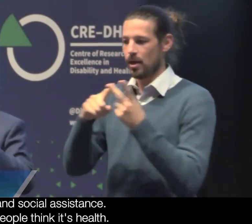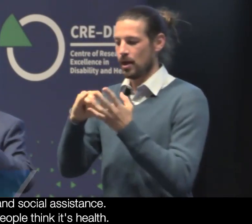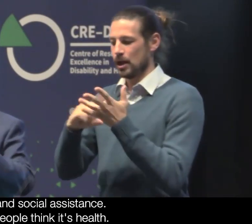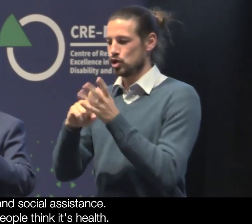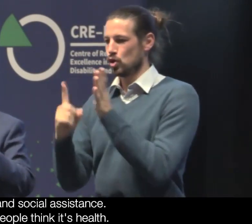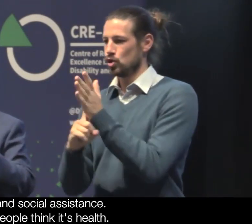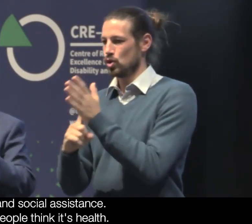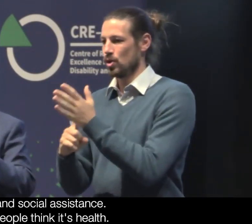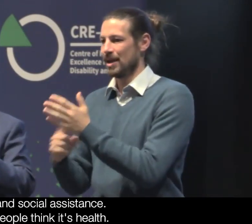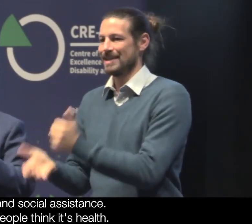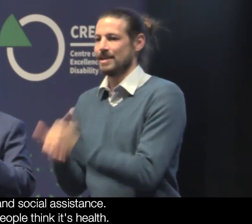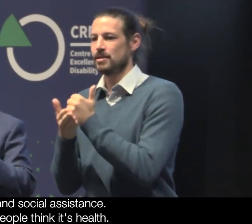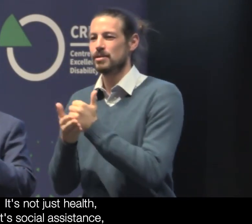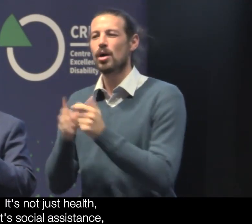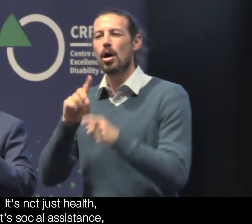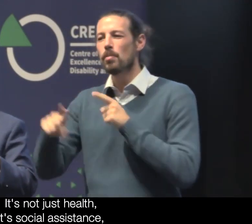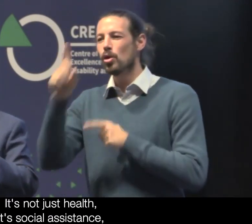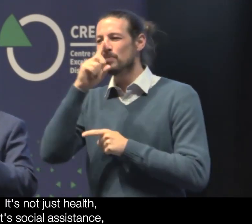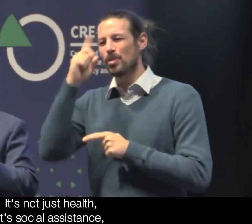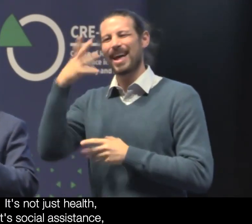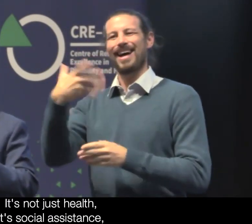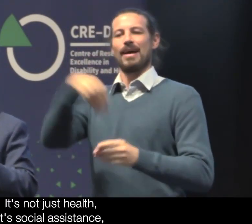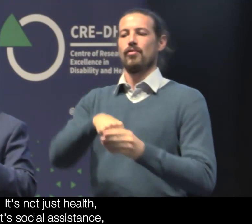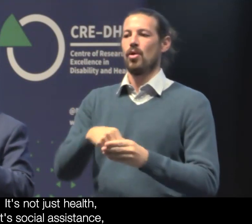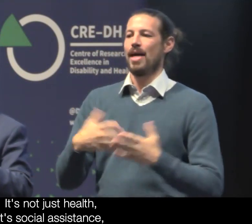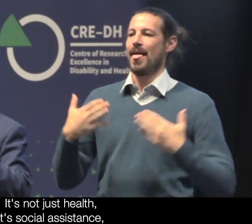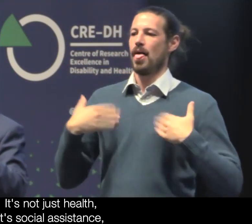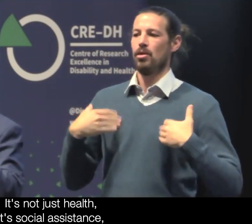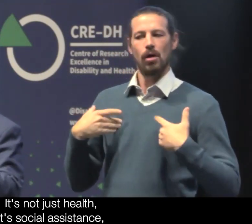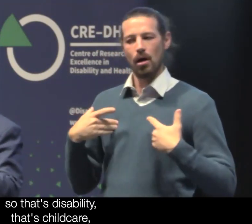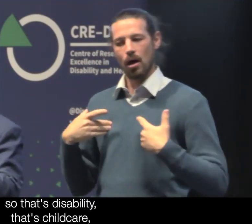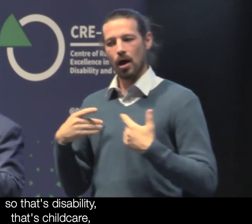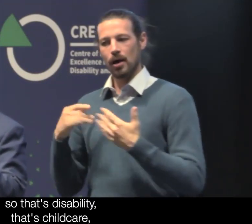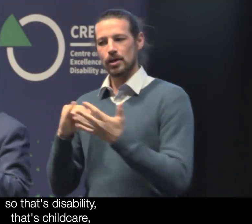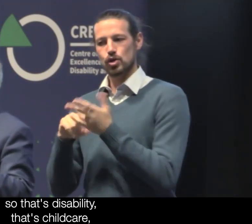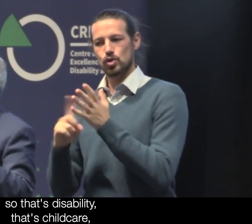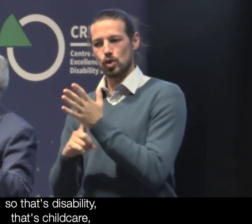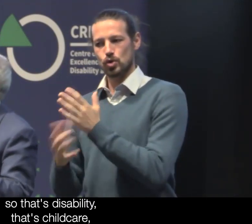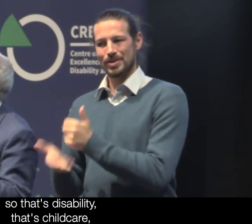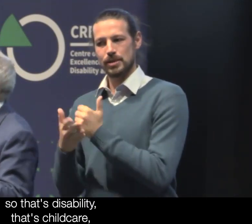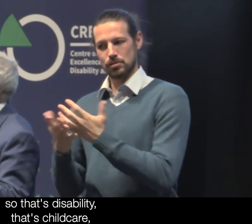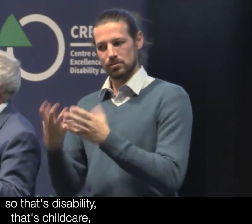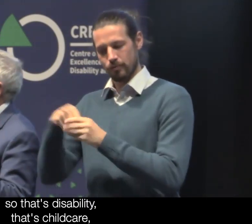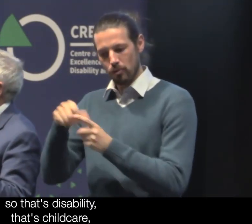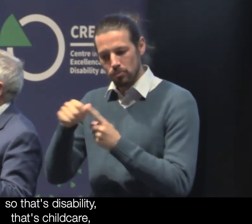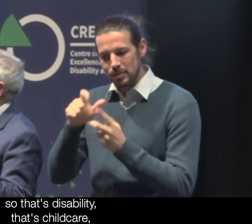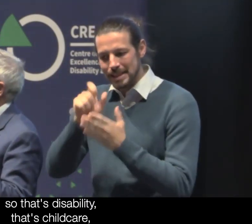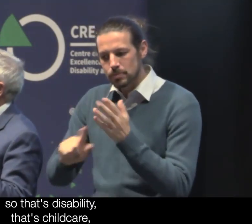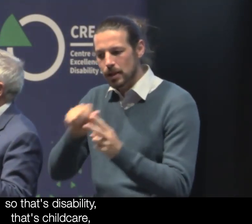assistance, people think it's health. It's not just health. It's social assistance. So that's disability. That's childcare.